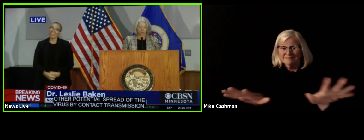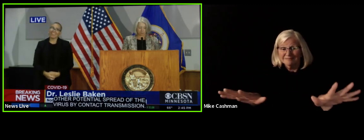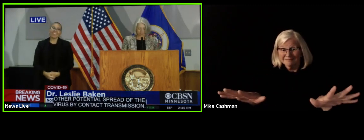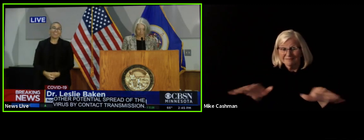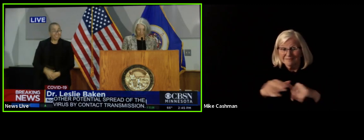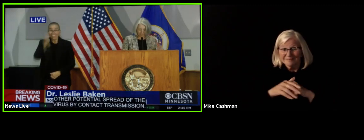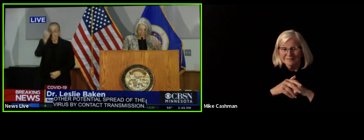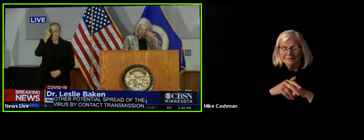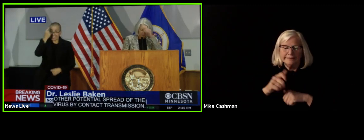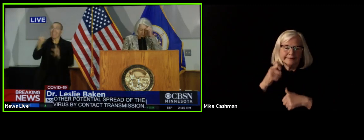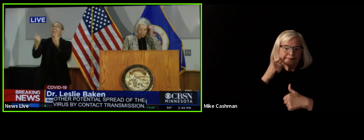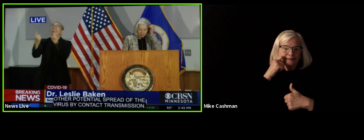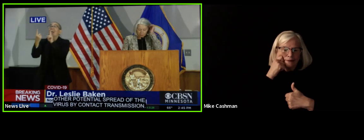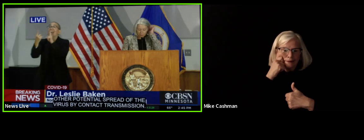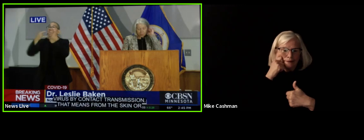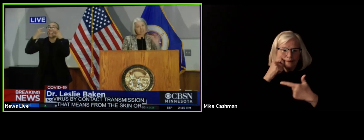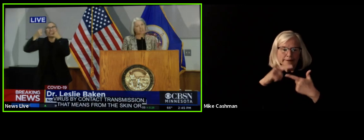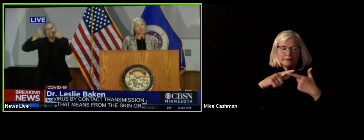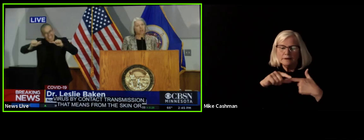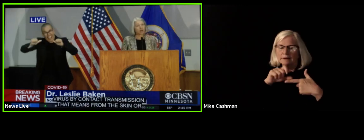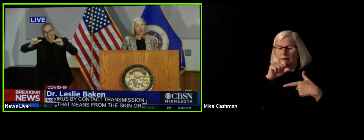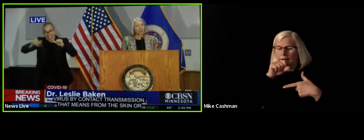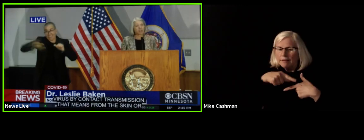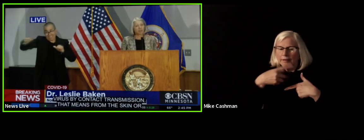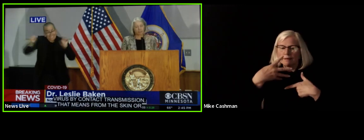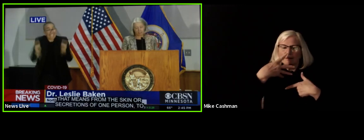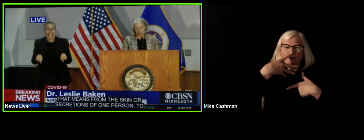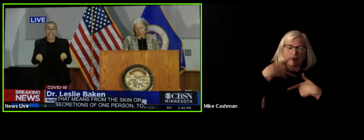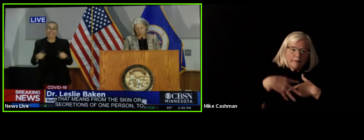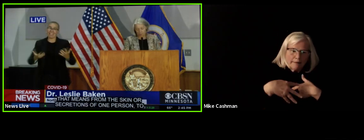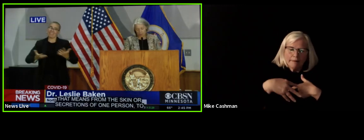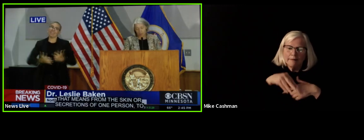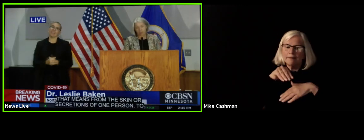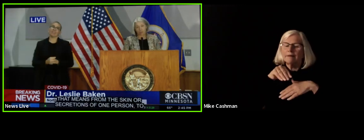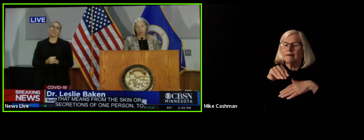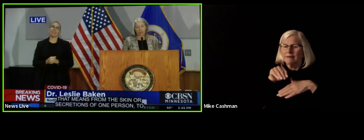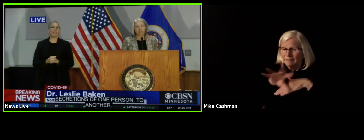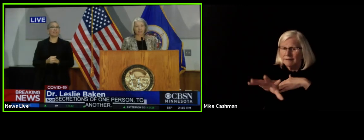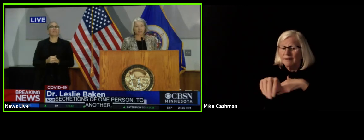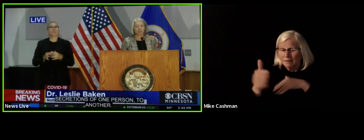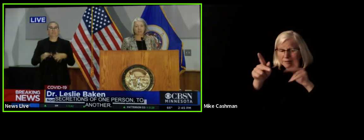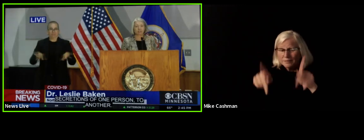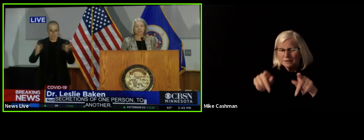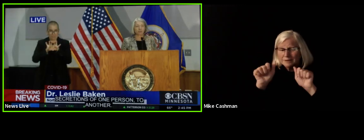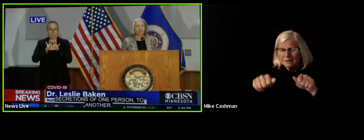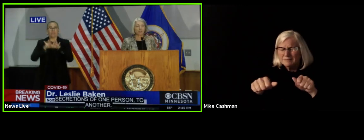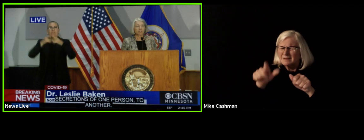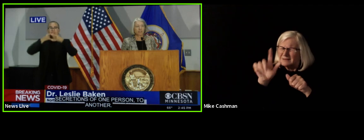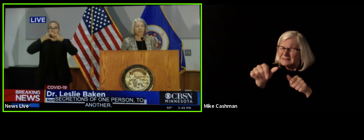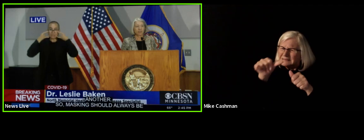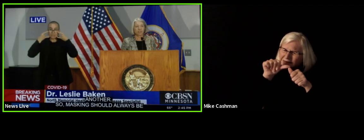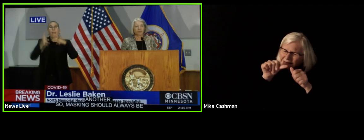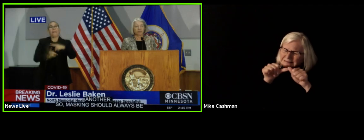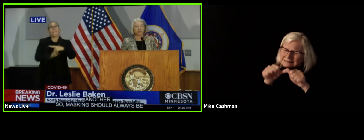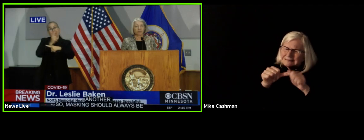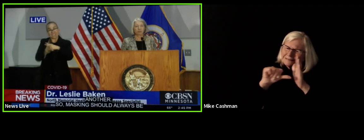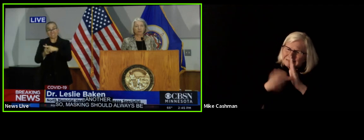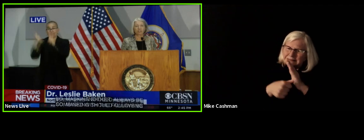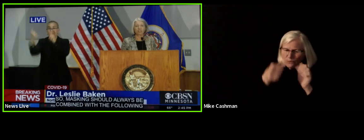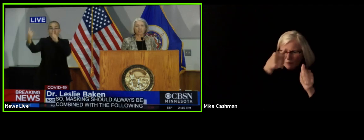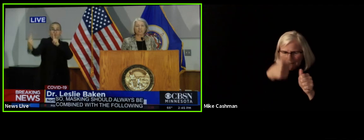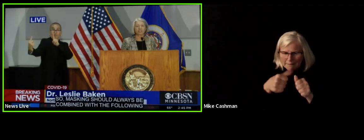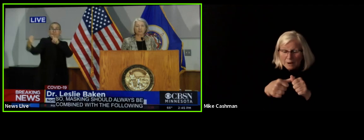another. So masking should always be combined with the following practices: trying to stay away from people